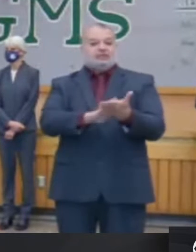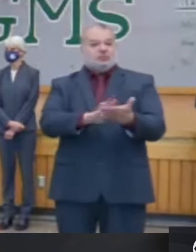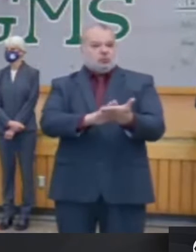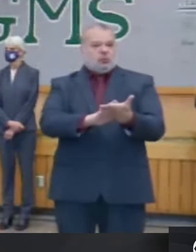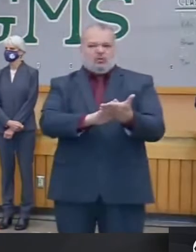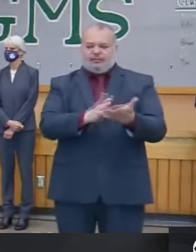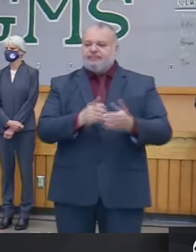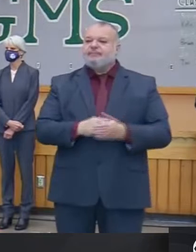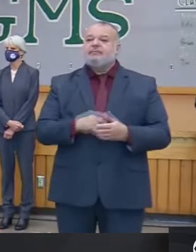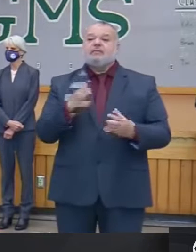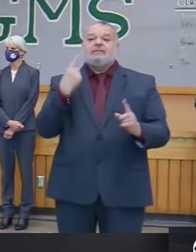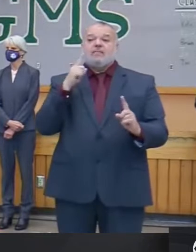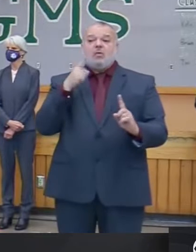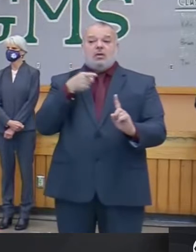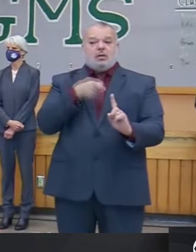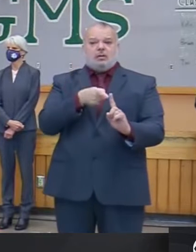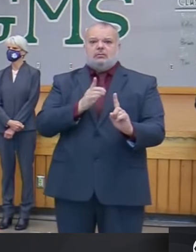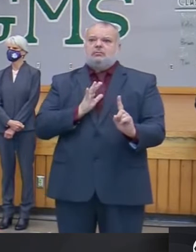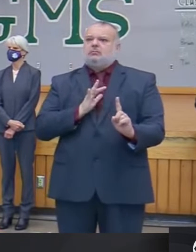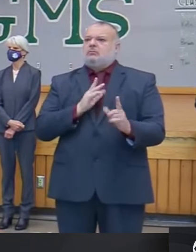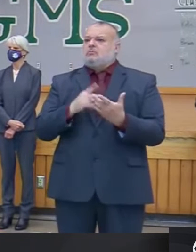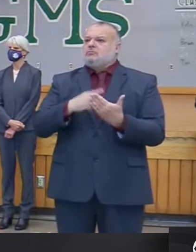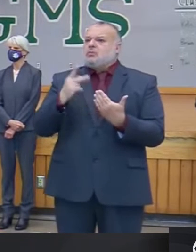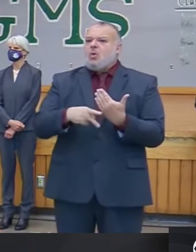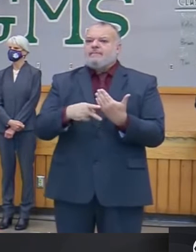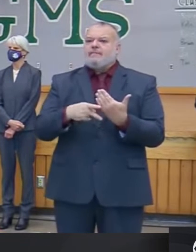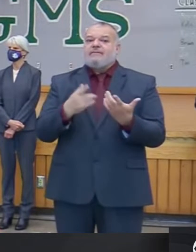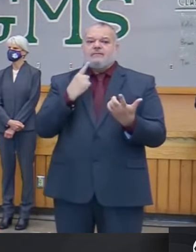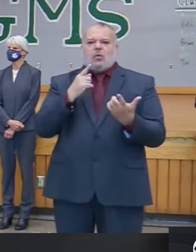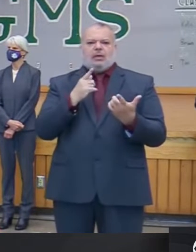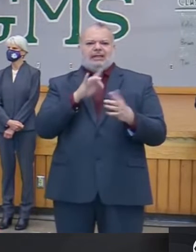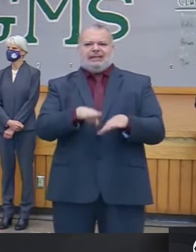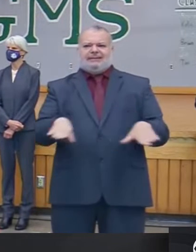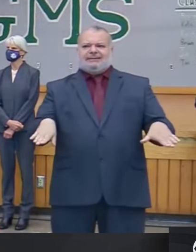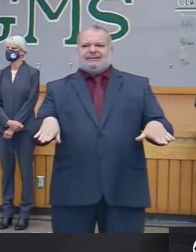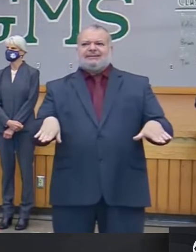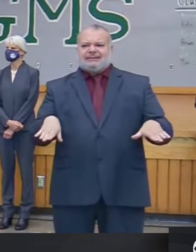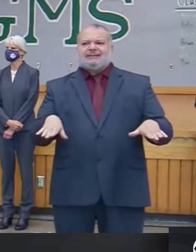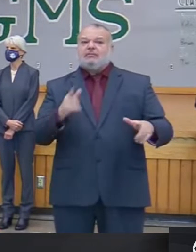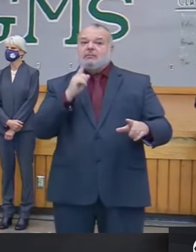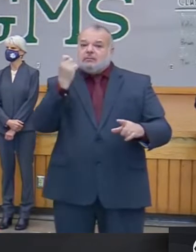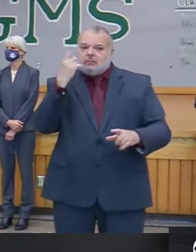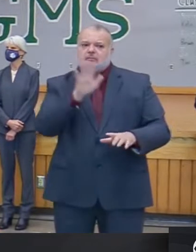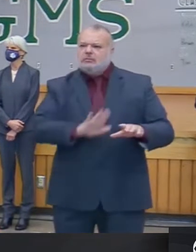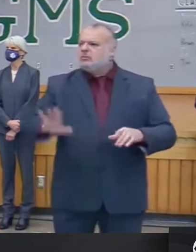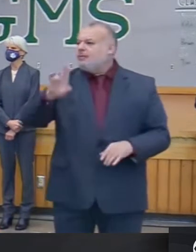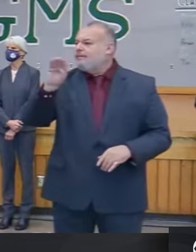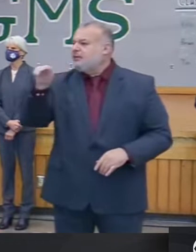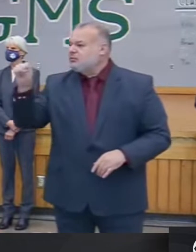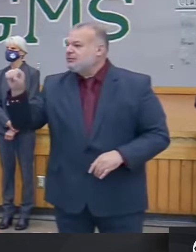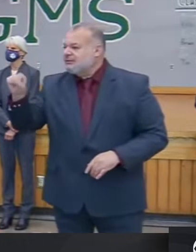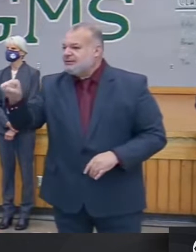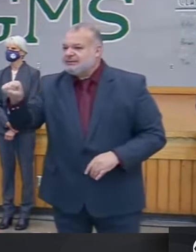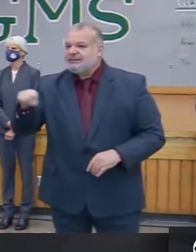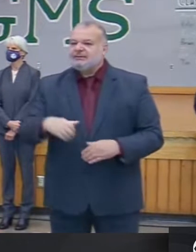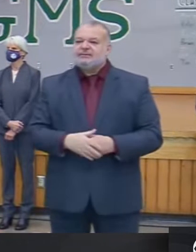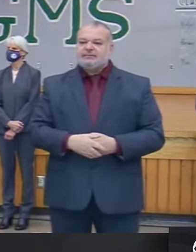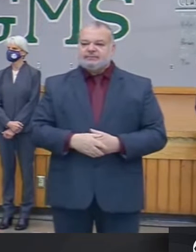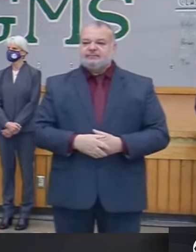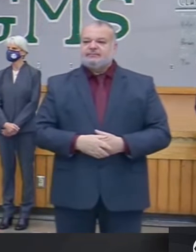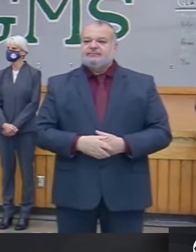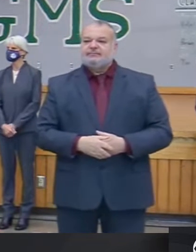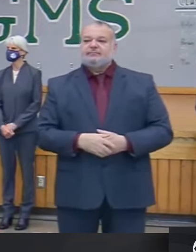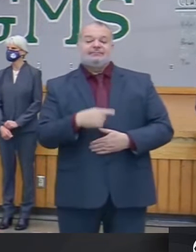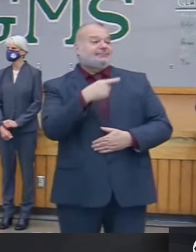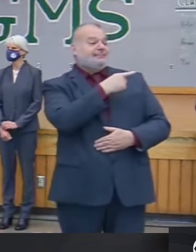tool for kids in school districts across Massachusetts, and is something that Commissioner Riley, during his tenure both in Boston